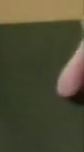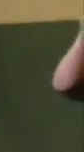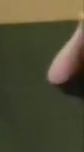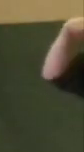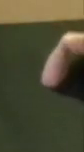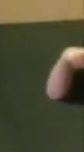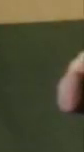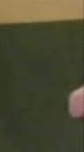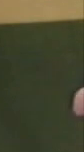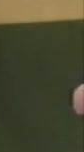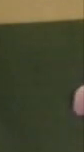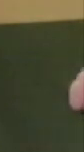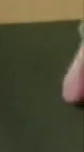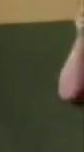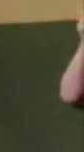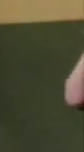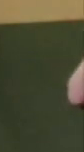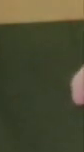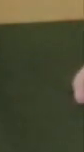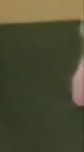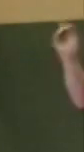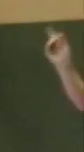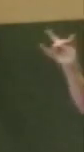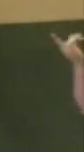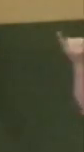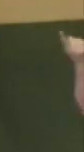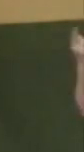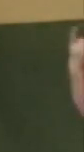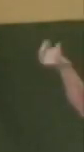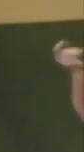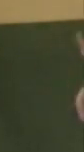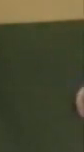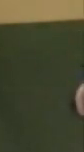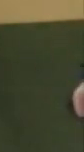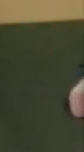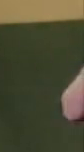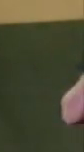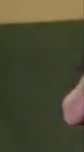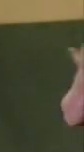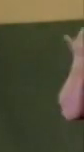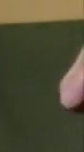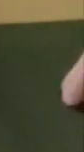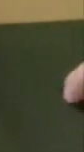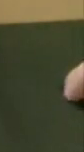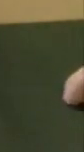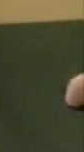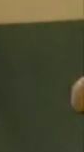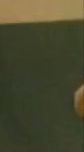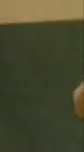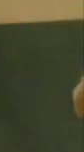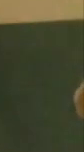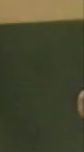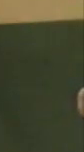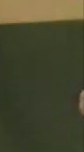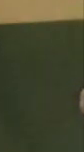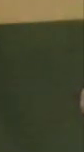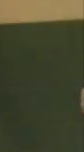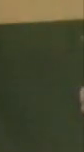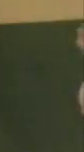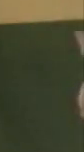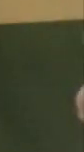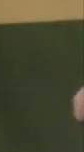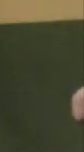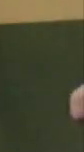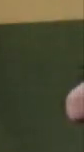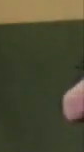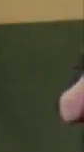so that people know where to go. Because sometimes it can be overwhelming if you're not sure who to go to and who to turn to. And, you know,